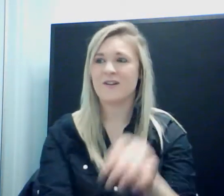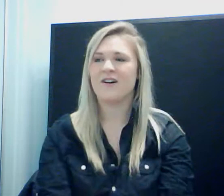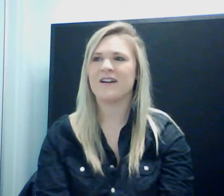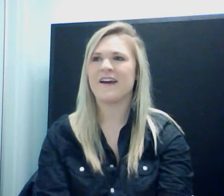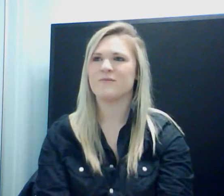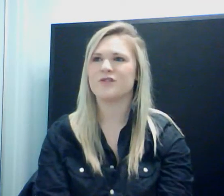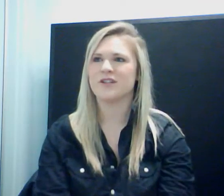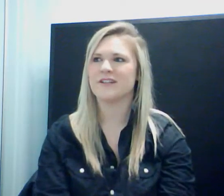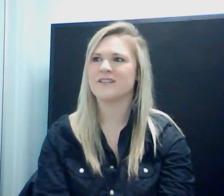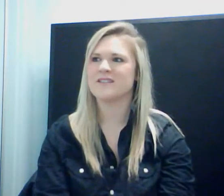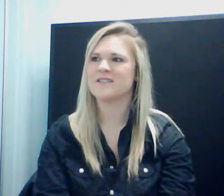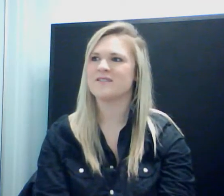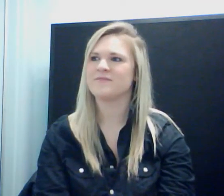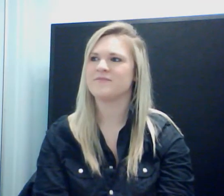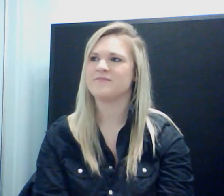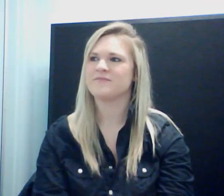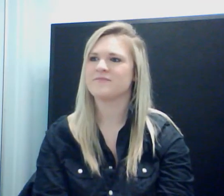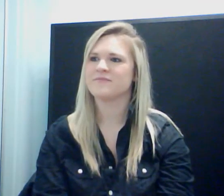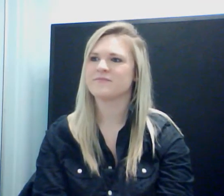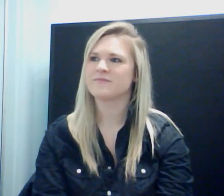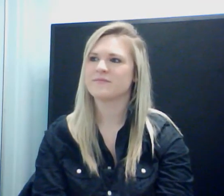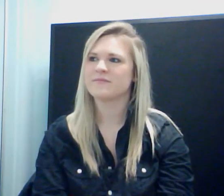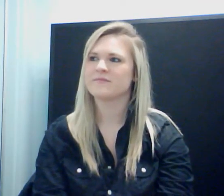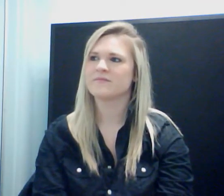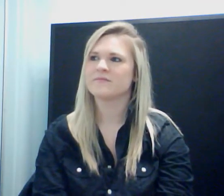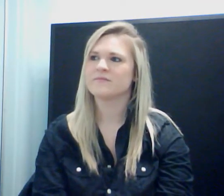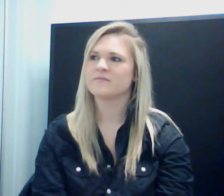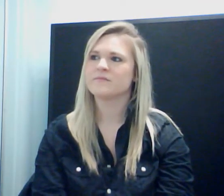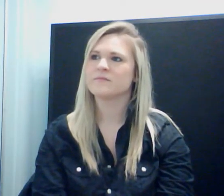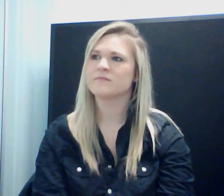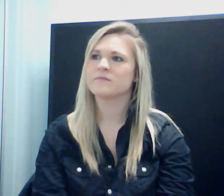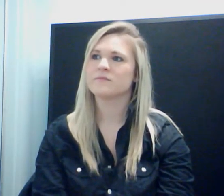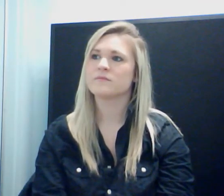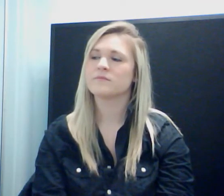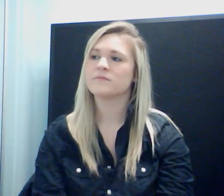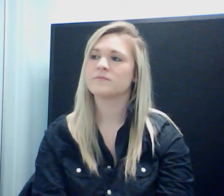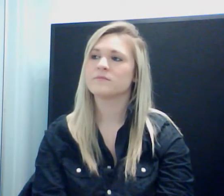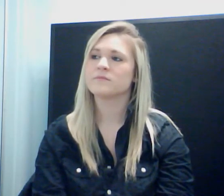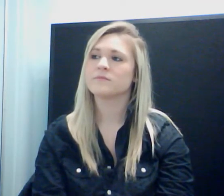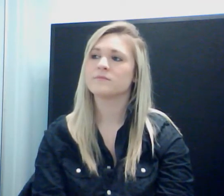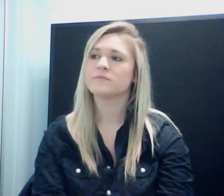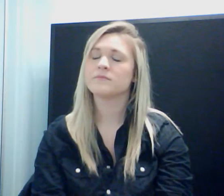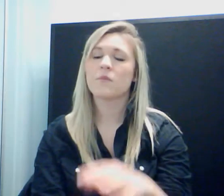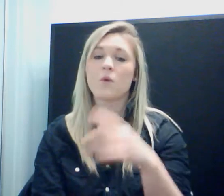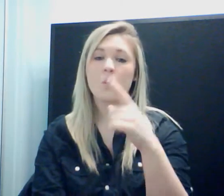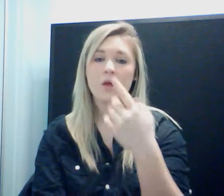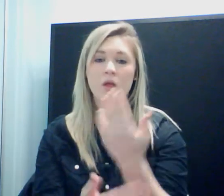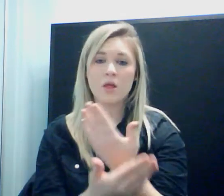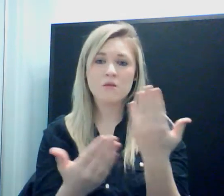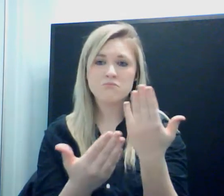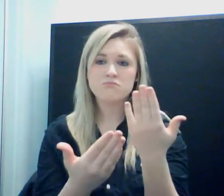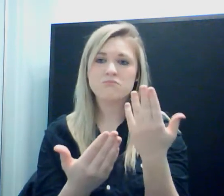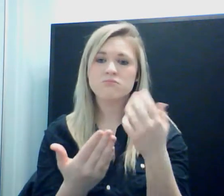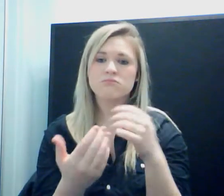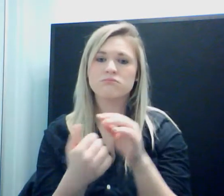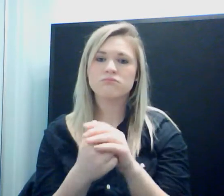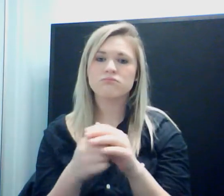Oh, yeah, I'm sure it is. Okay. Sandra, one of the things in looking at the house, are